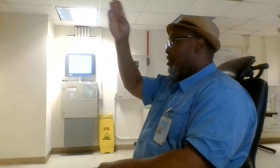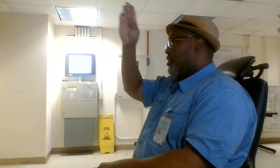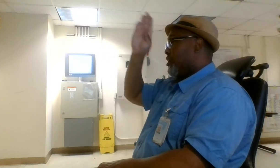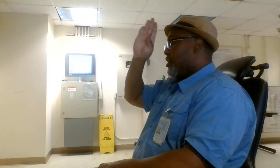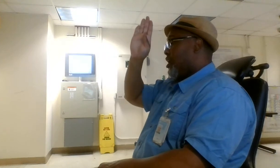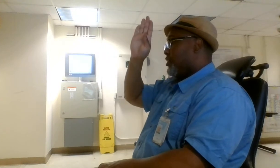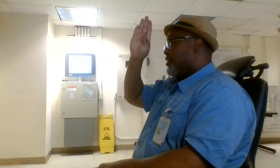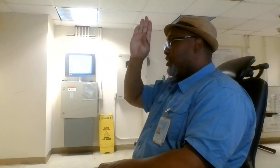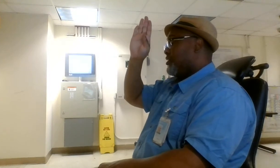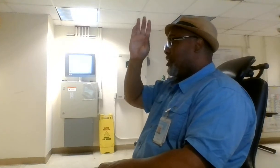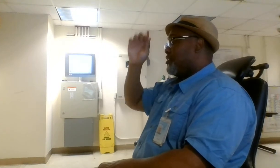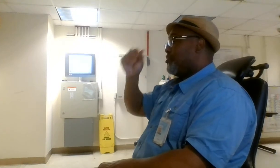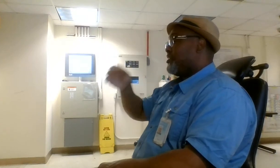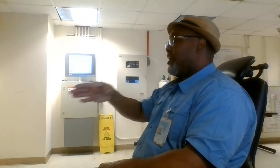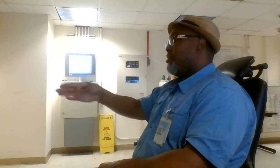God. It's also the same.